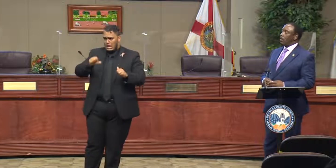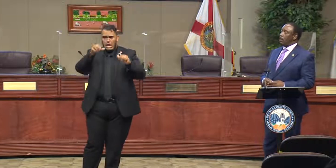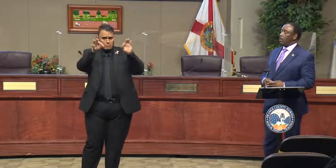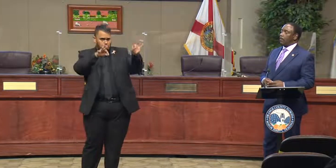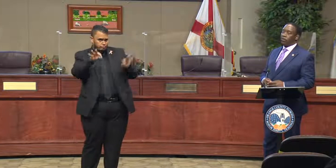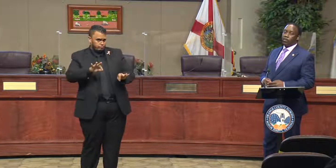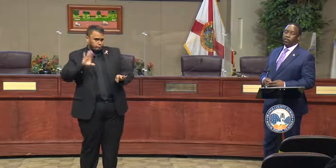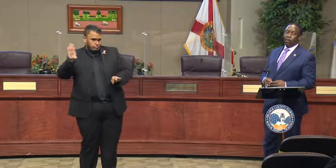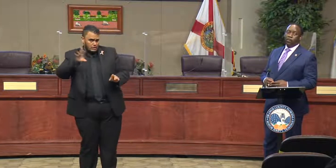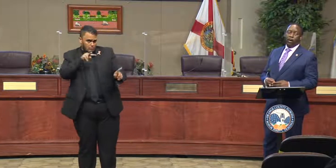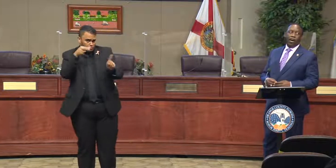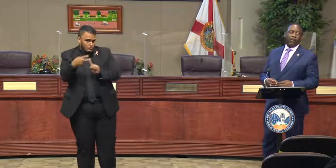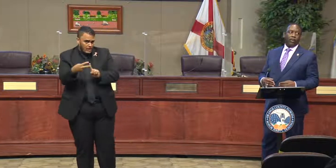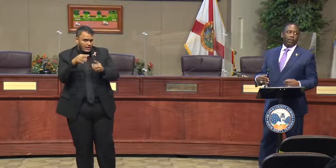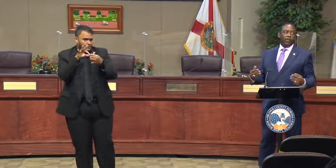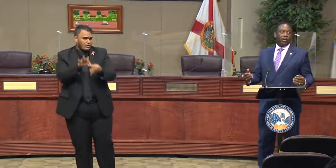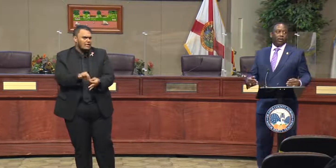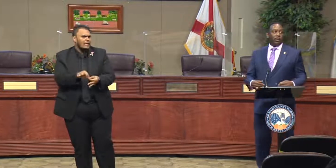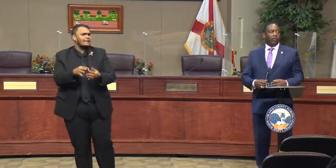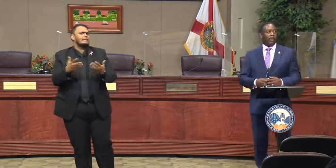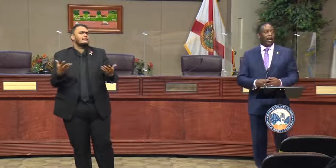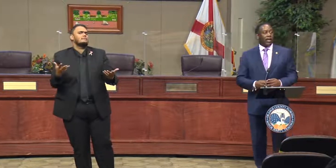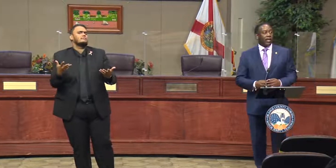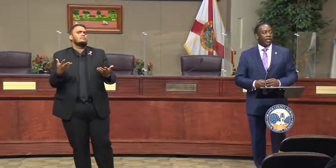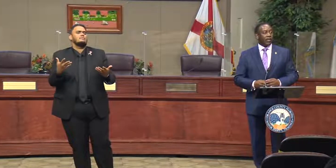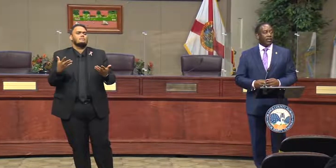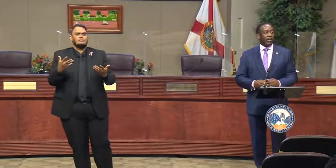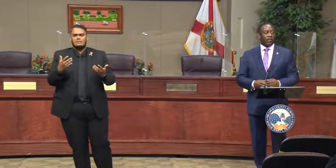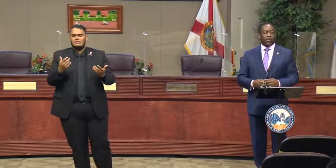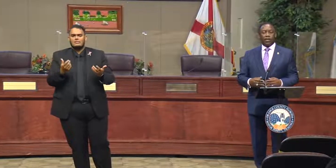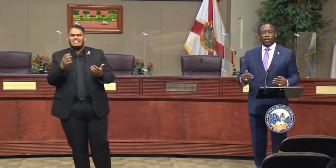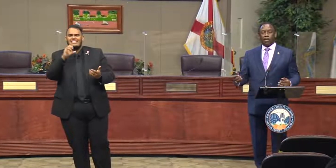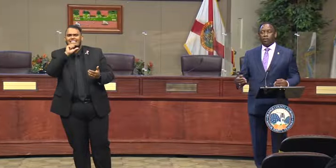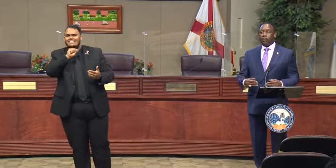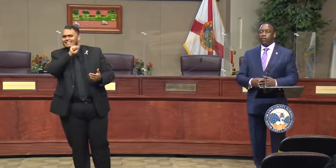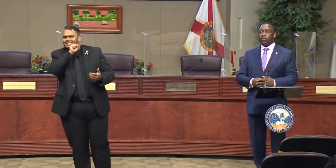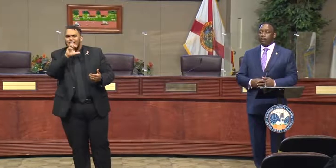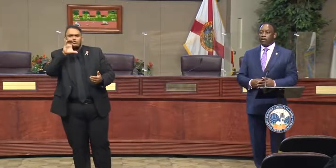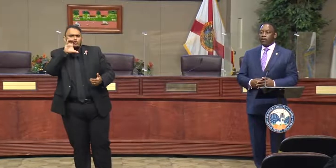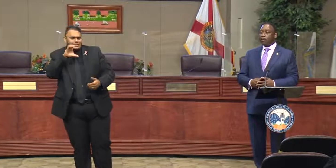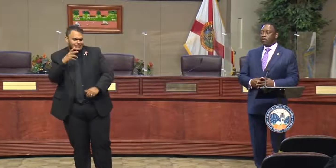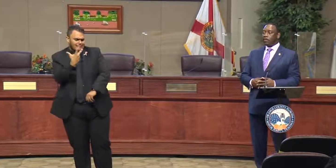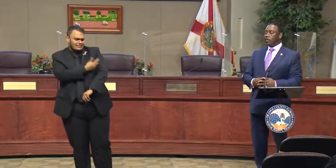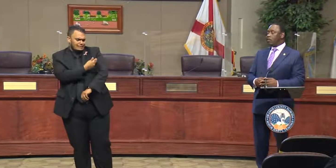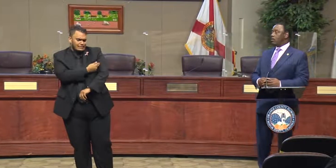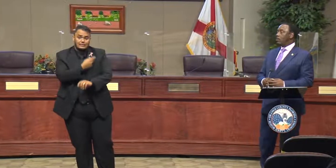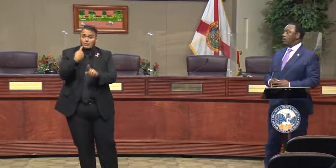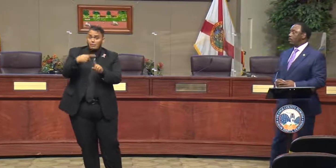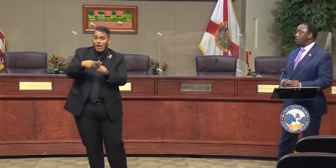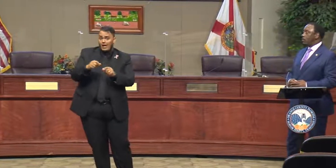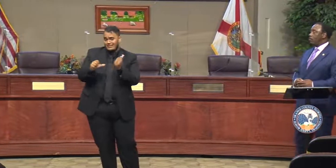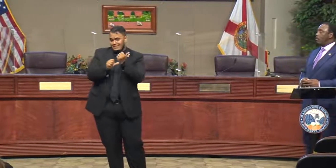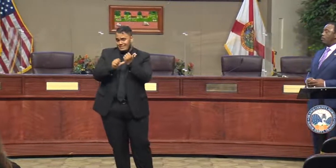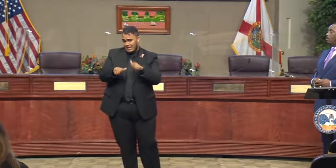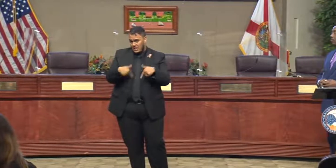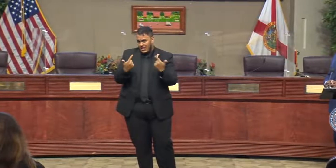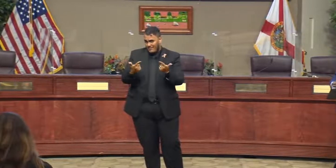on where we are with inoculating seniors in assisted living facilities.